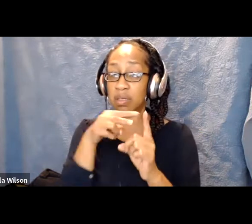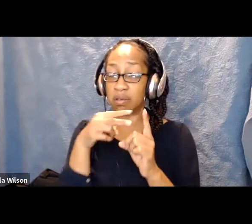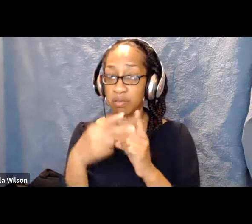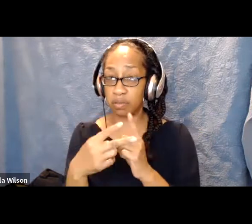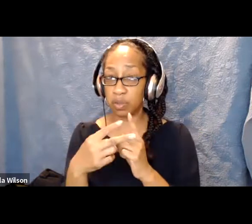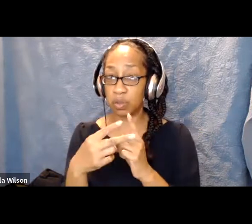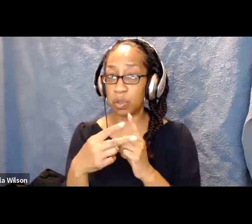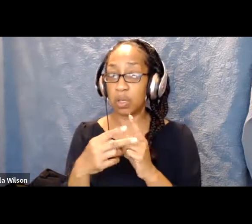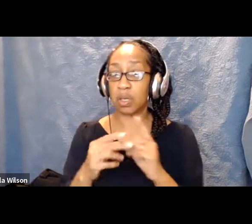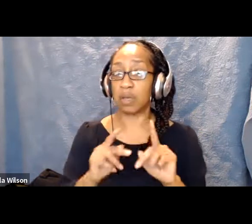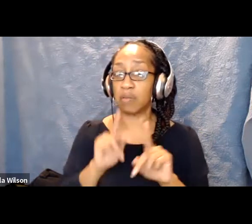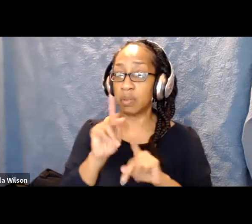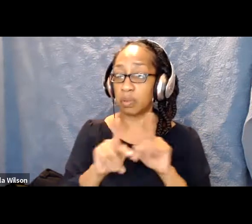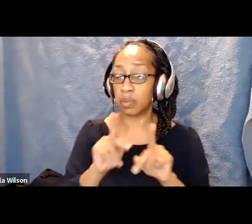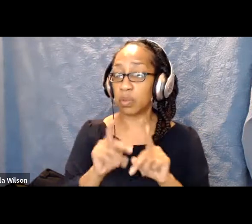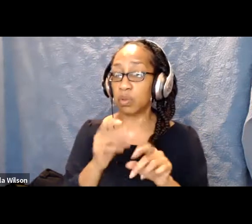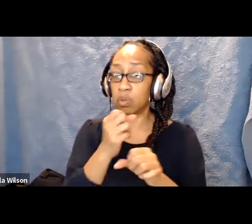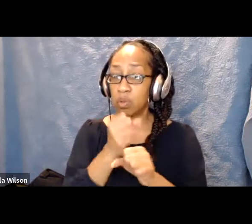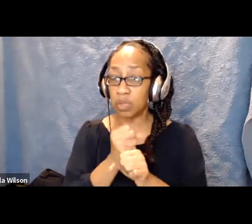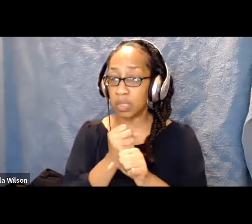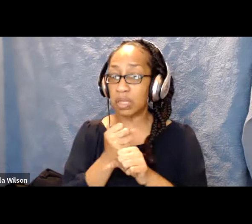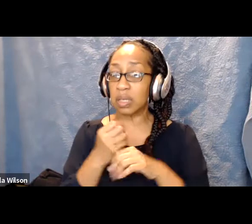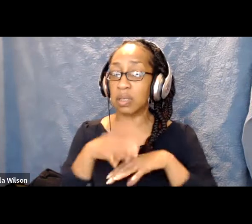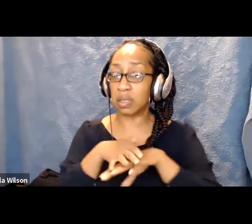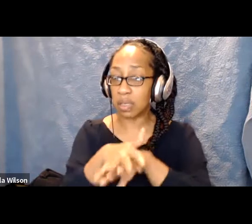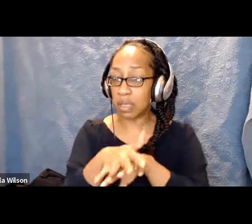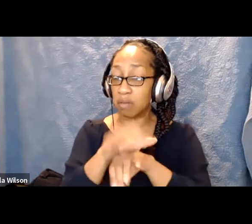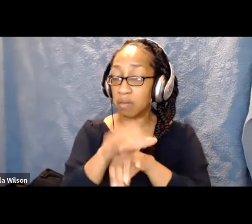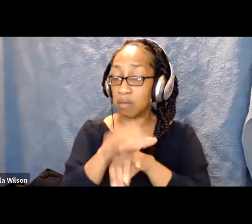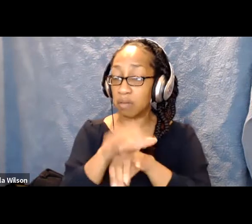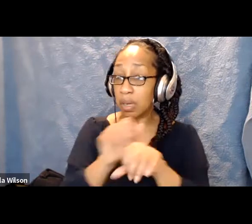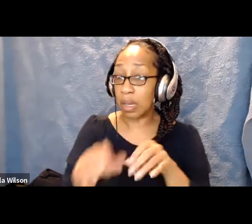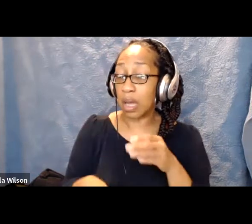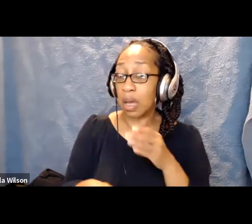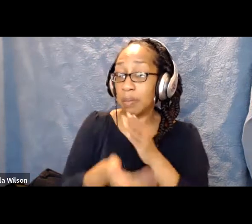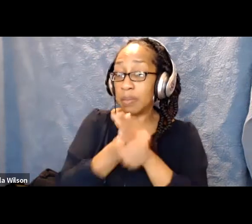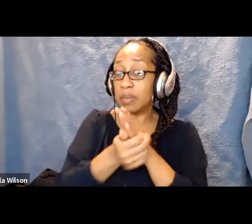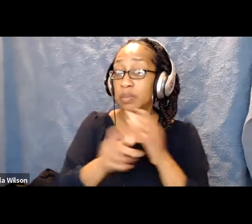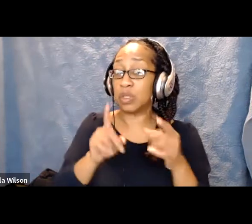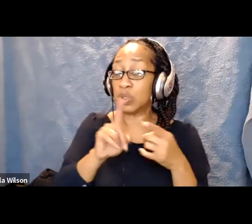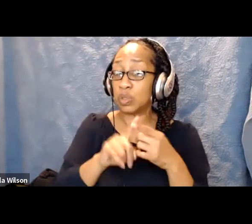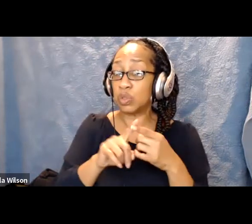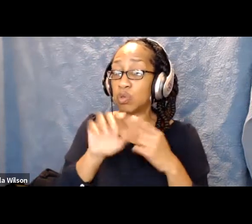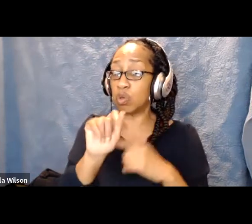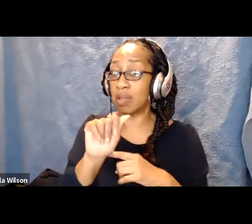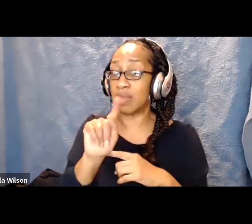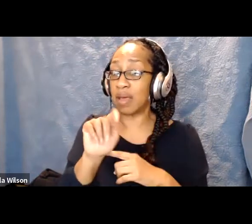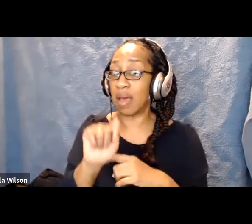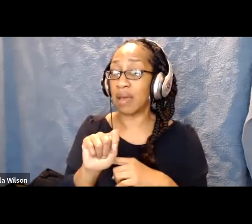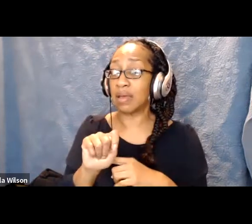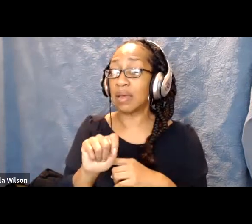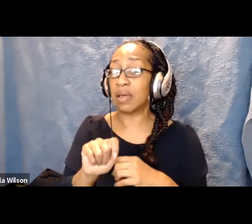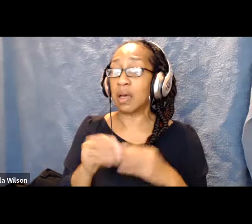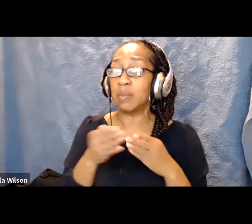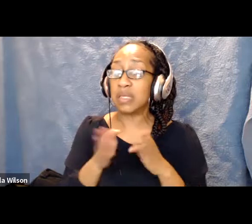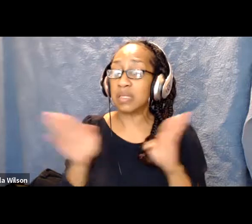individuals to achieve competitive integrated employment, amendments to the Act expanded the types of services that are